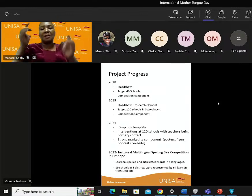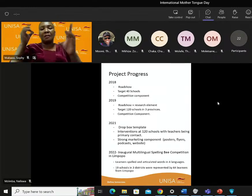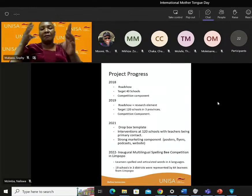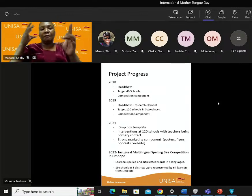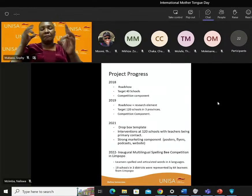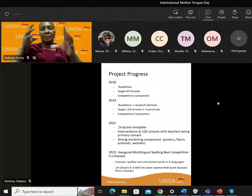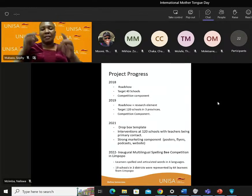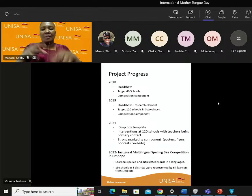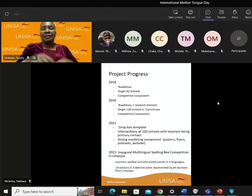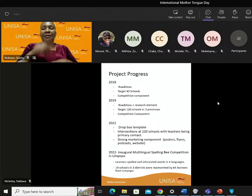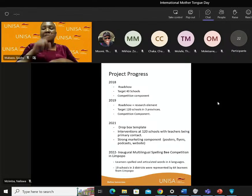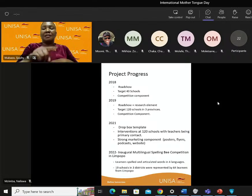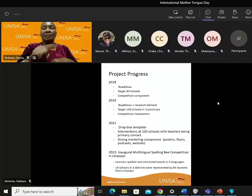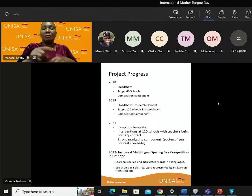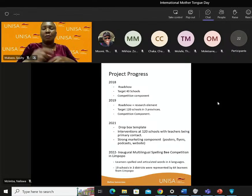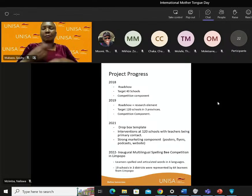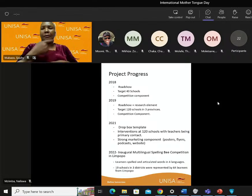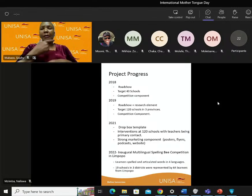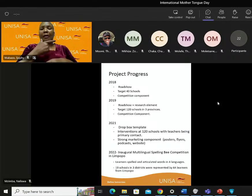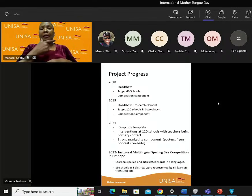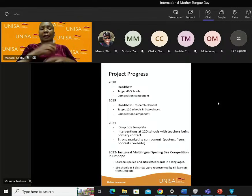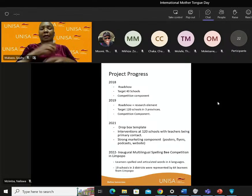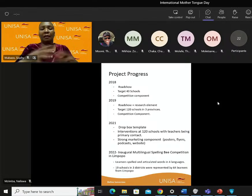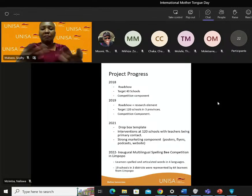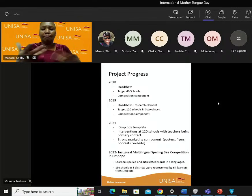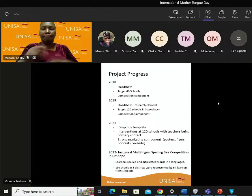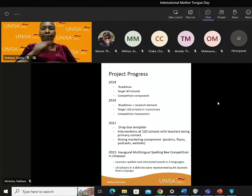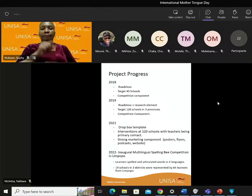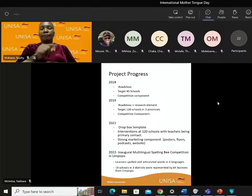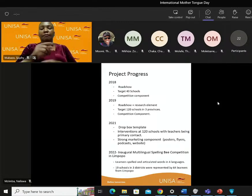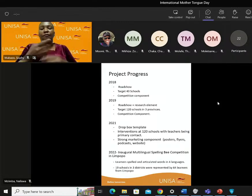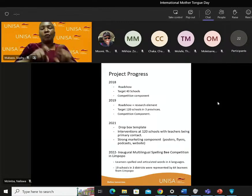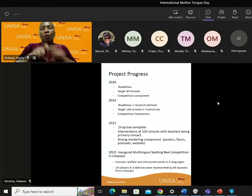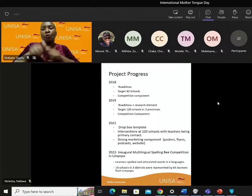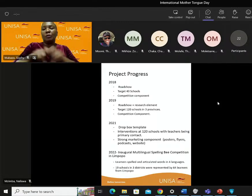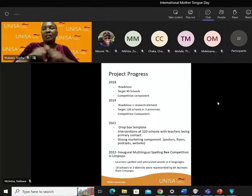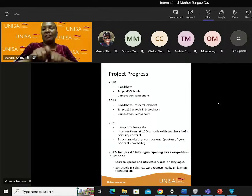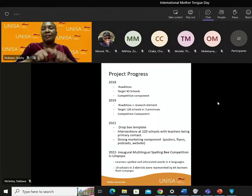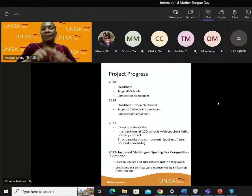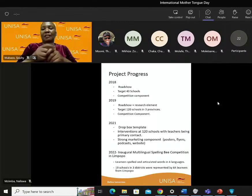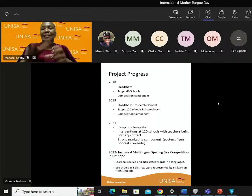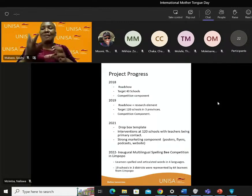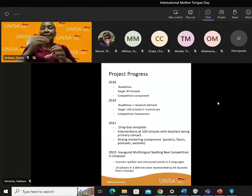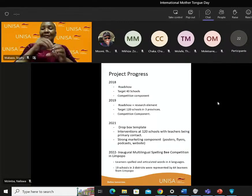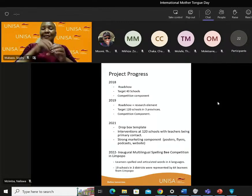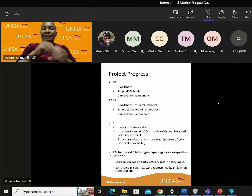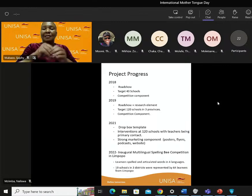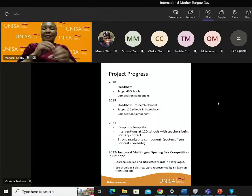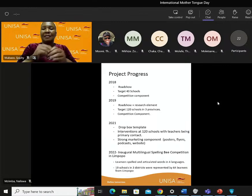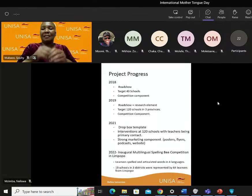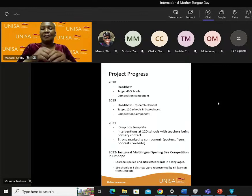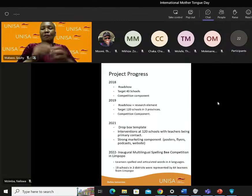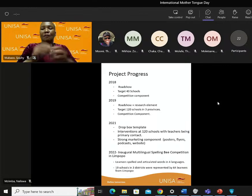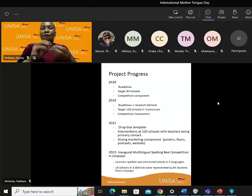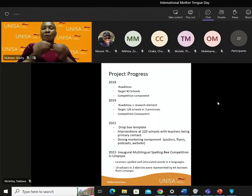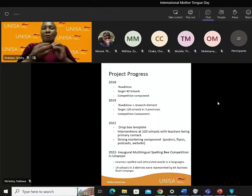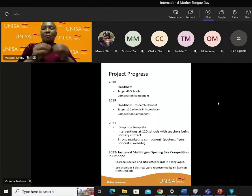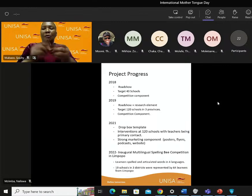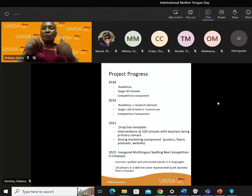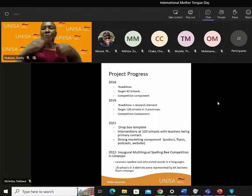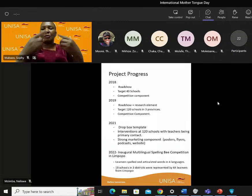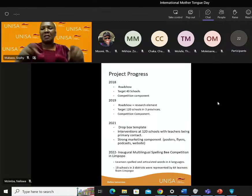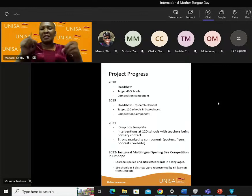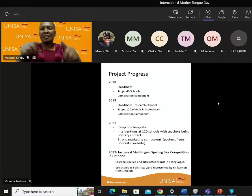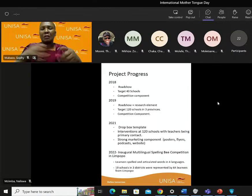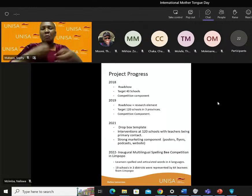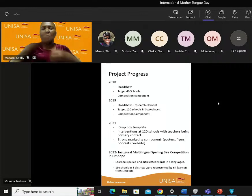we were pleasantly surprised with the competition entries that was in the form of song, it was in the form of poetry, it was